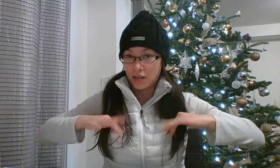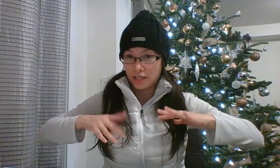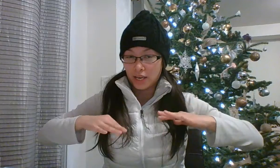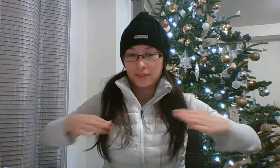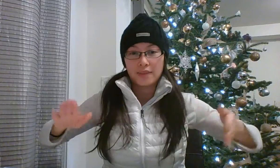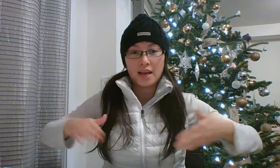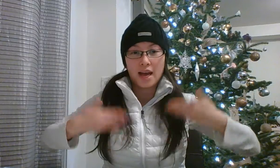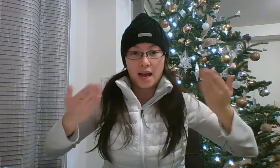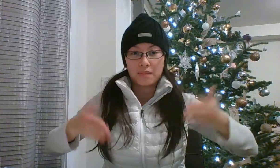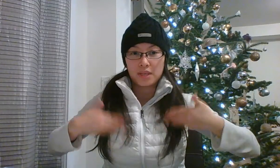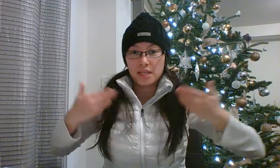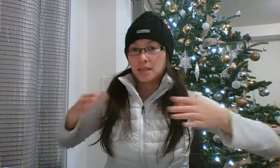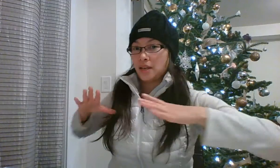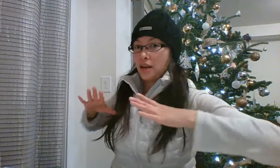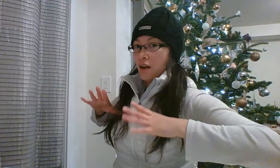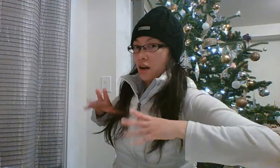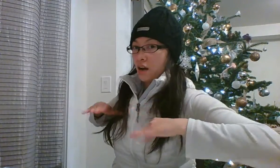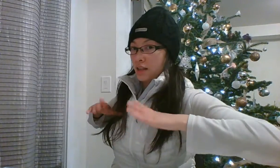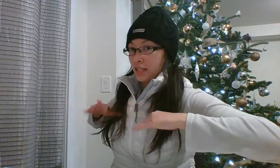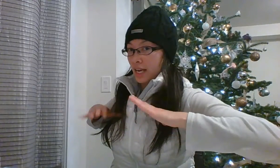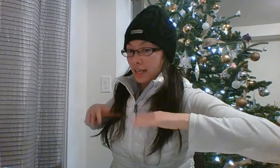holiday, happy holiday.